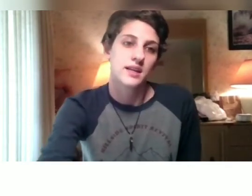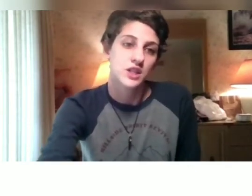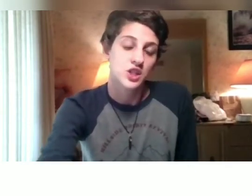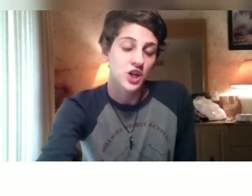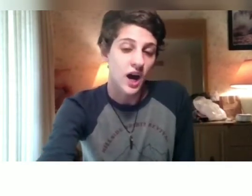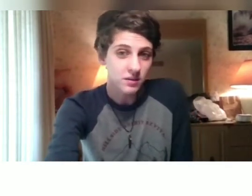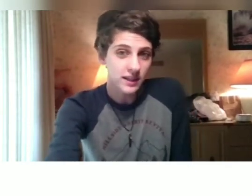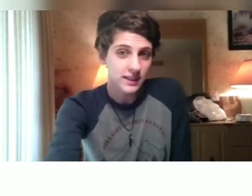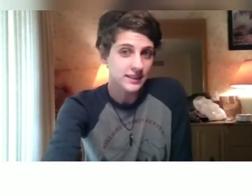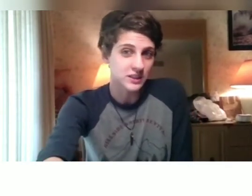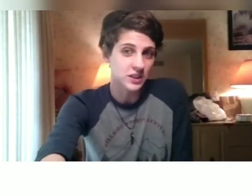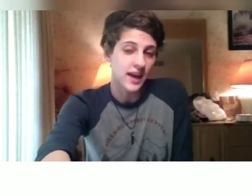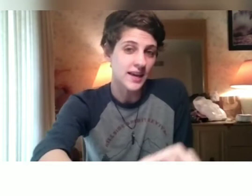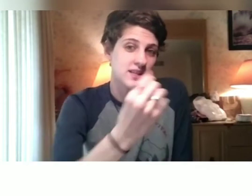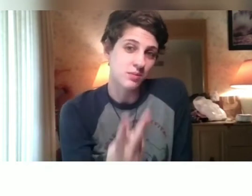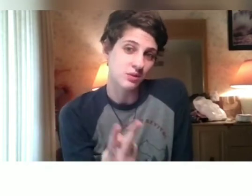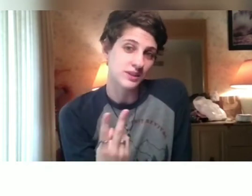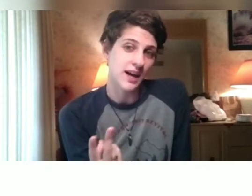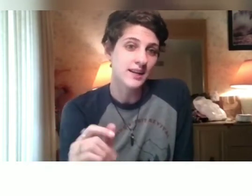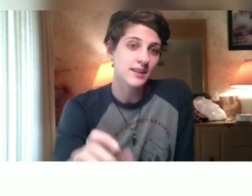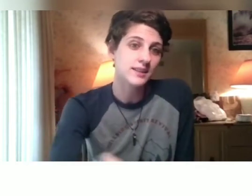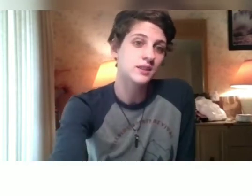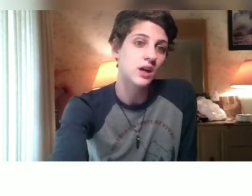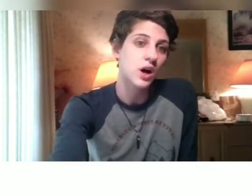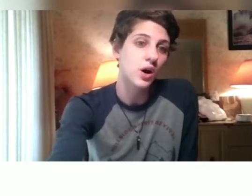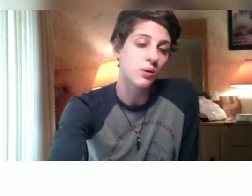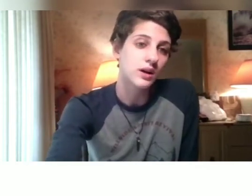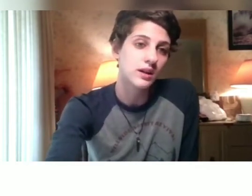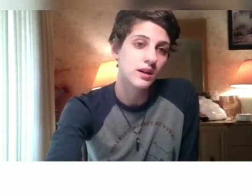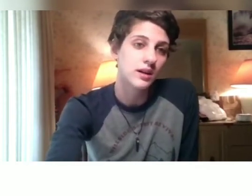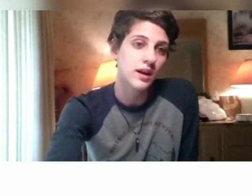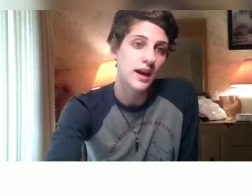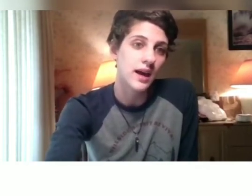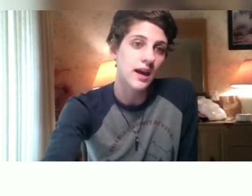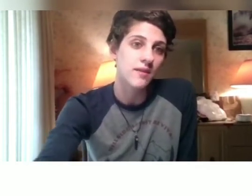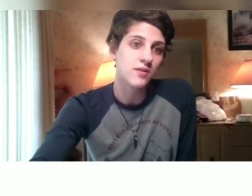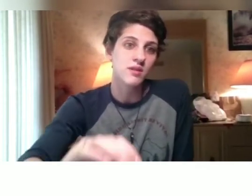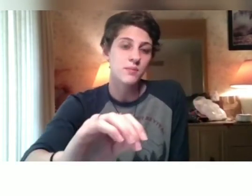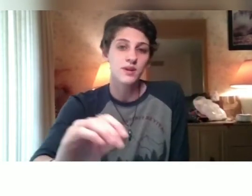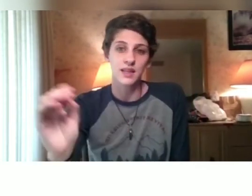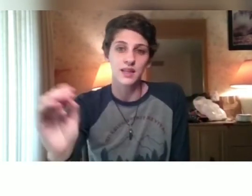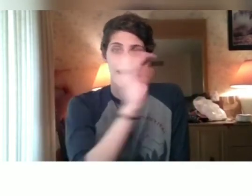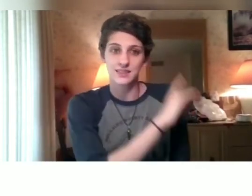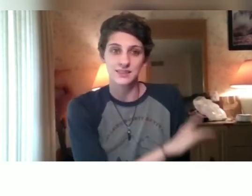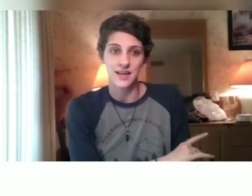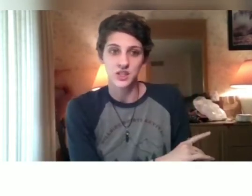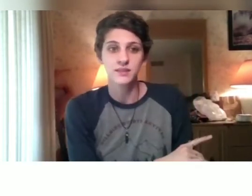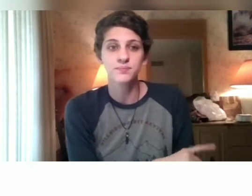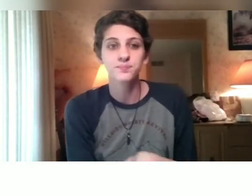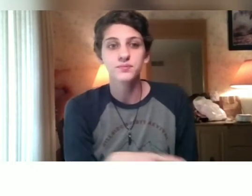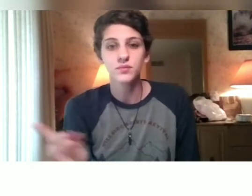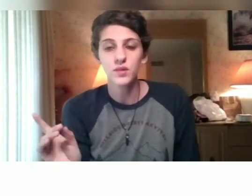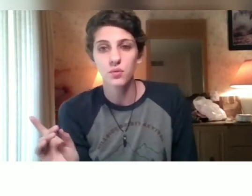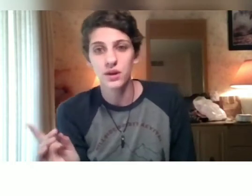Okay. Child is actually a double sign. So if you remember in the last